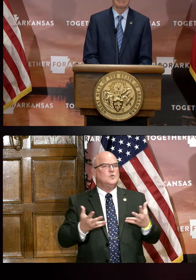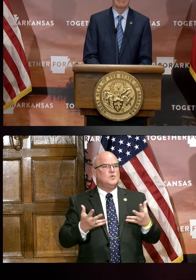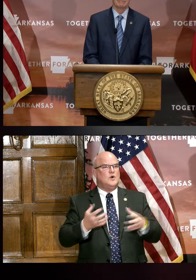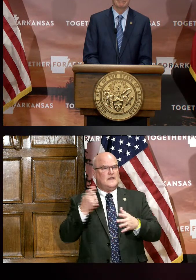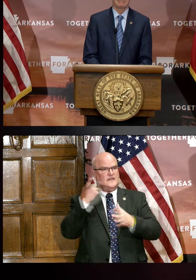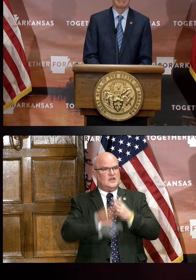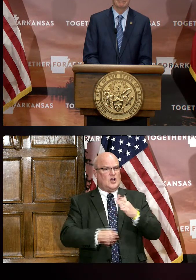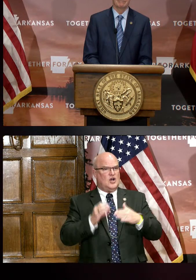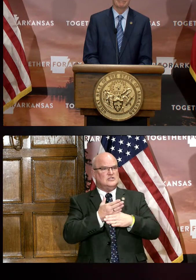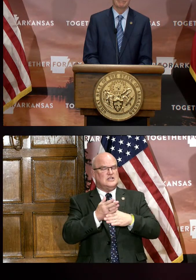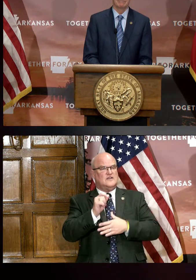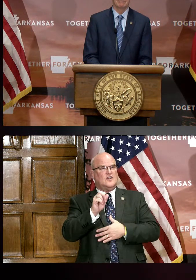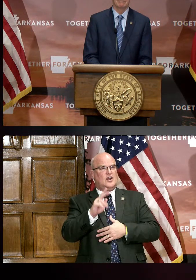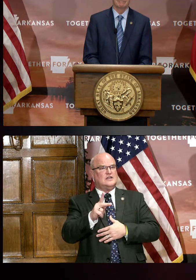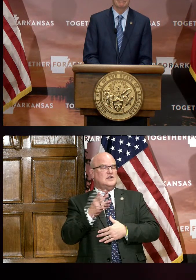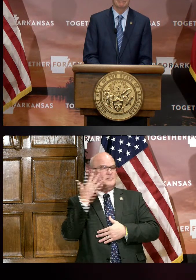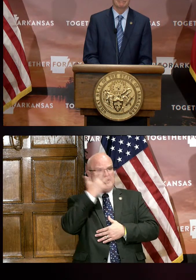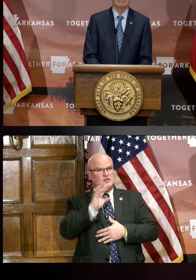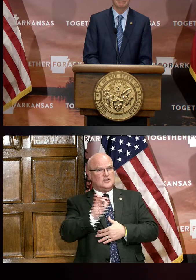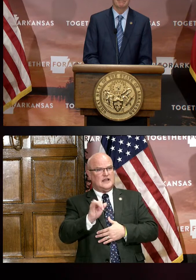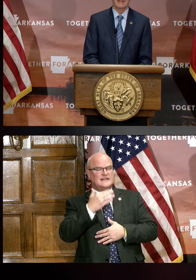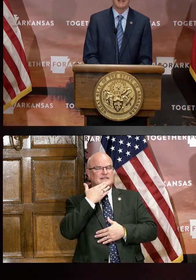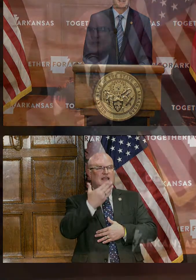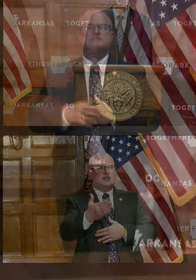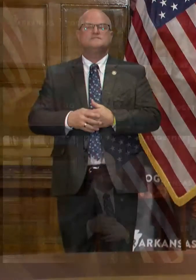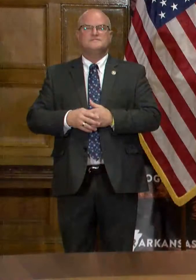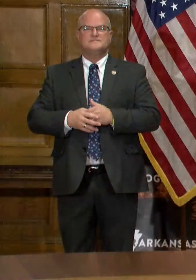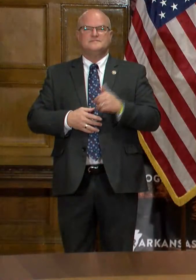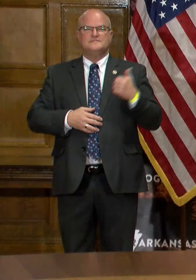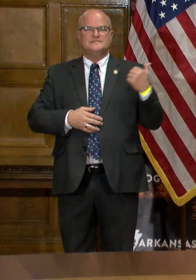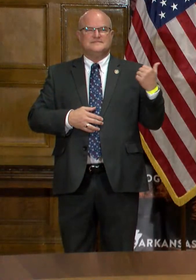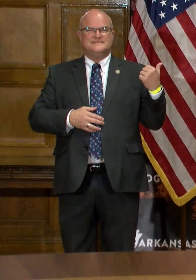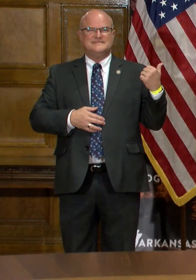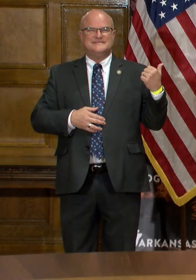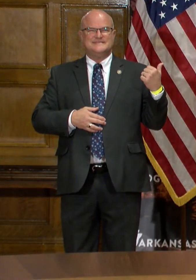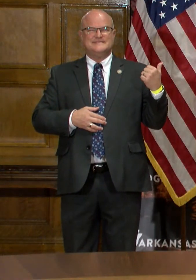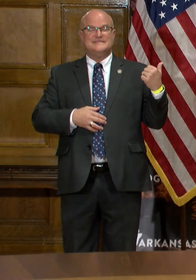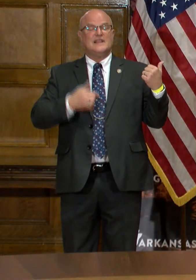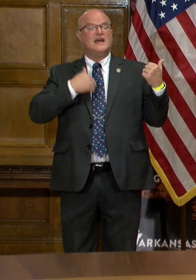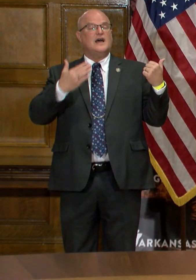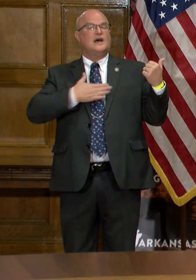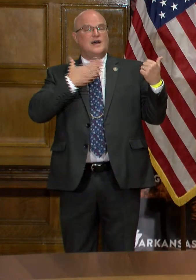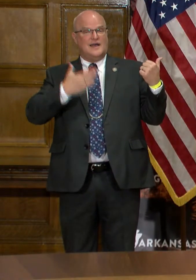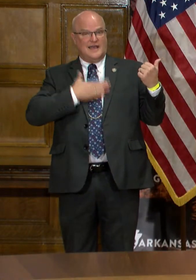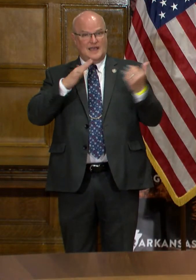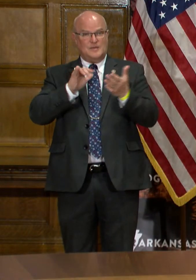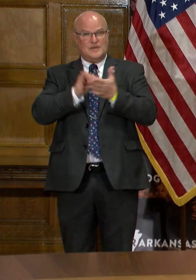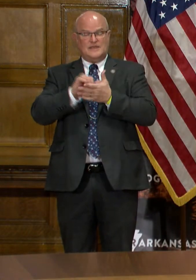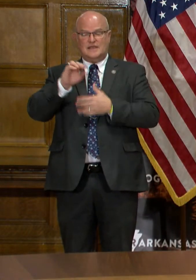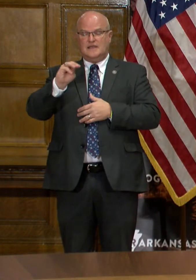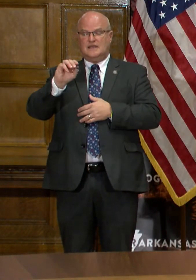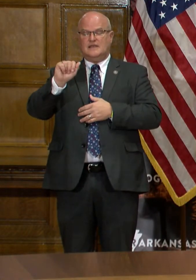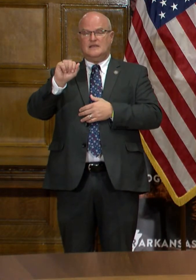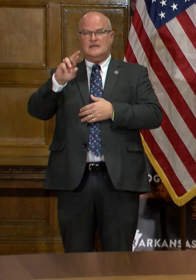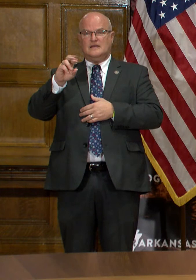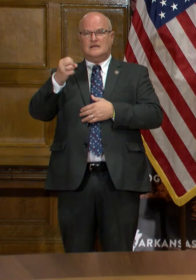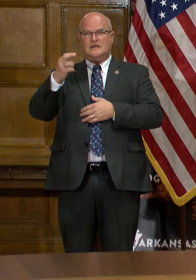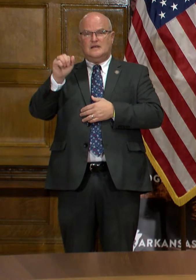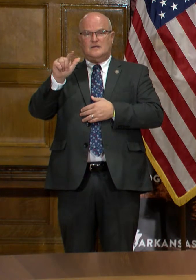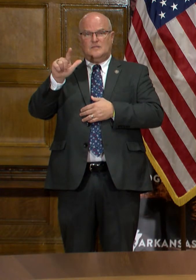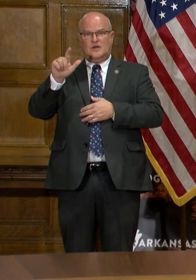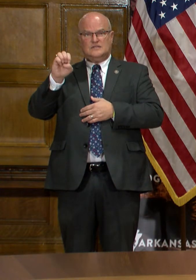cost share to Arkansas might look like. Thank you. Well, I am delighted that the Marshallese